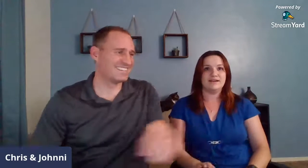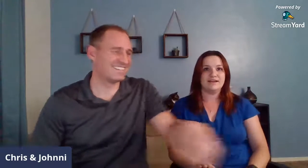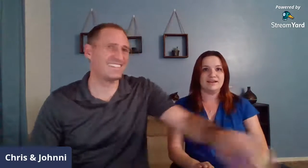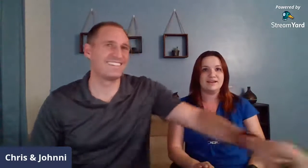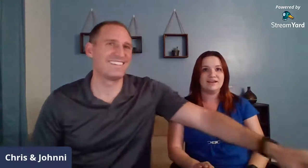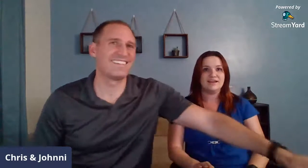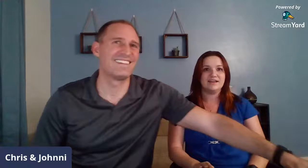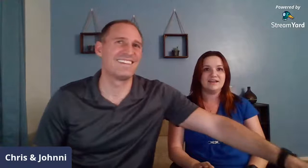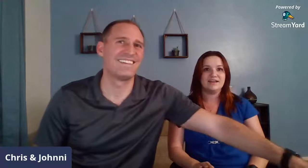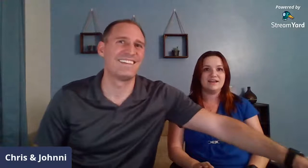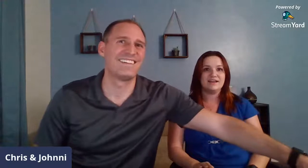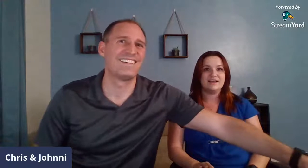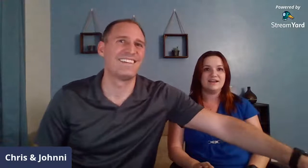do Scaramouche?